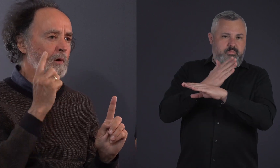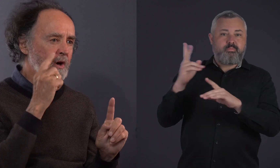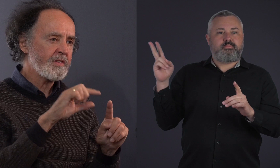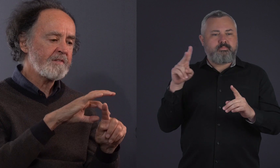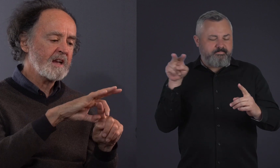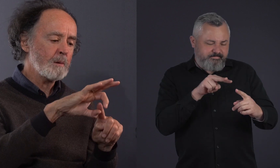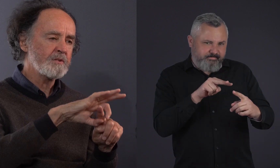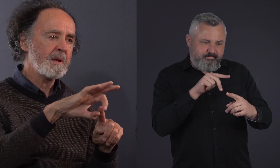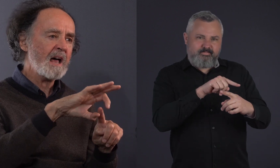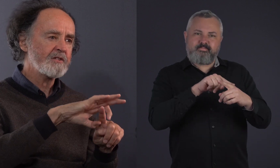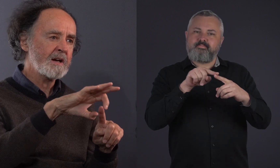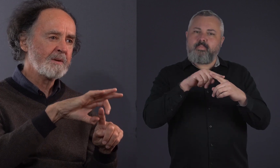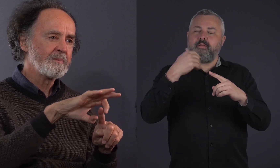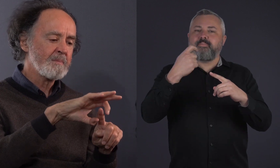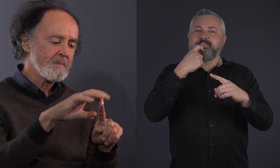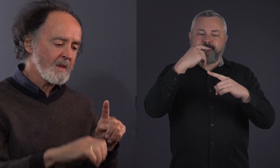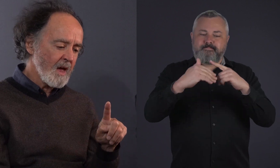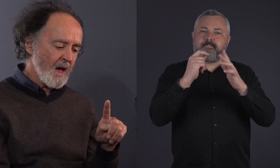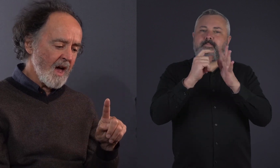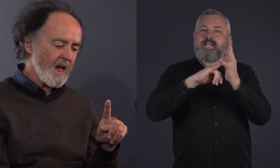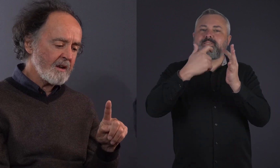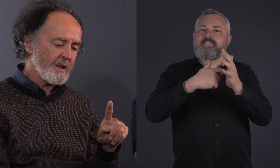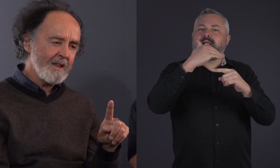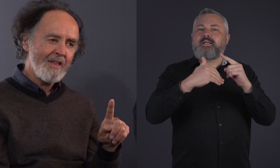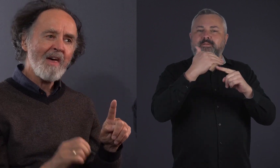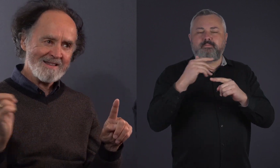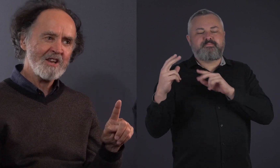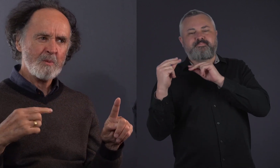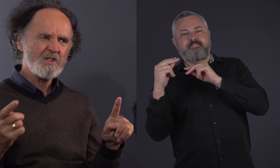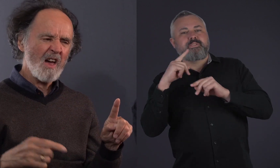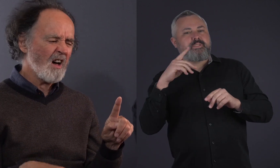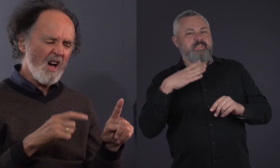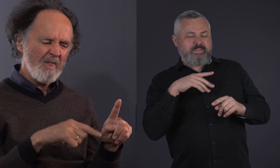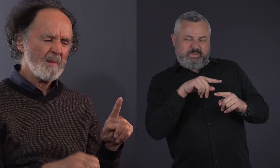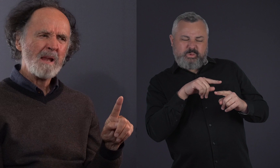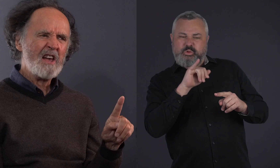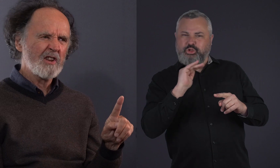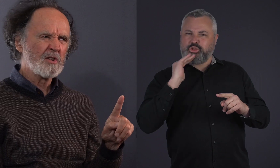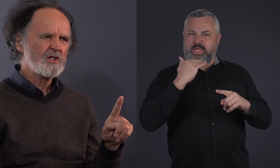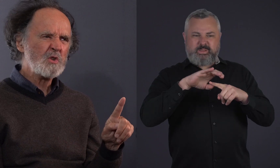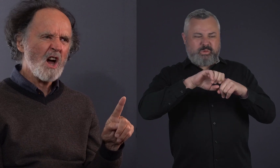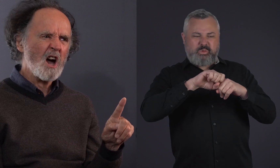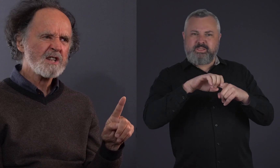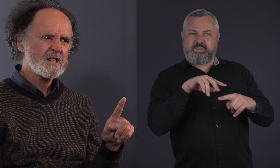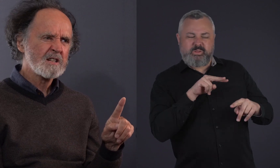look at the finger. It was in plaster. And they said to each other, that plaster looks too tight.